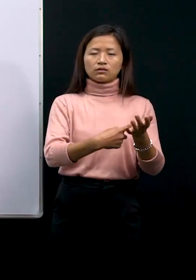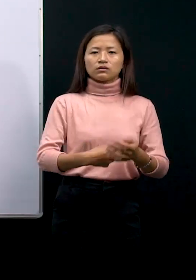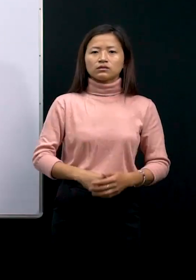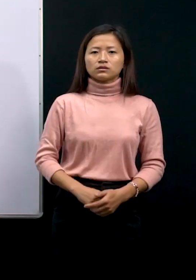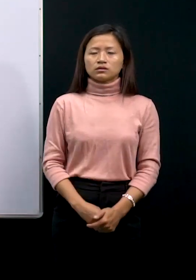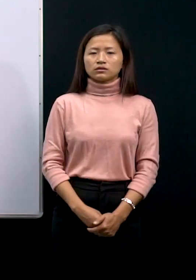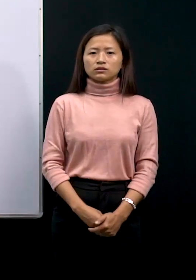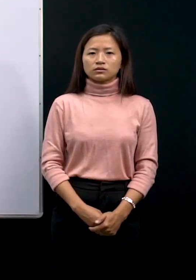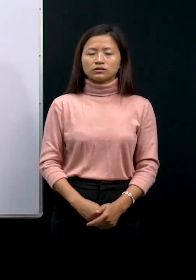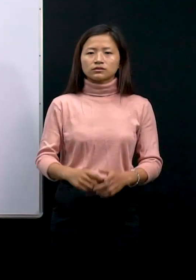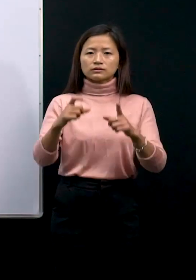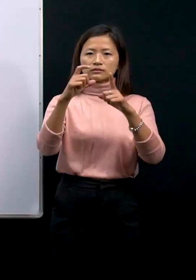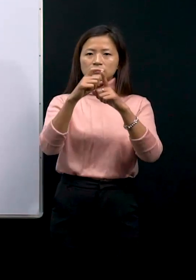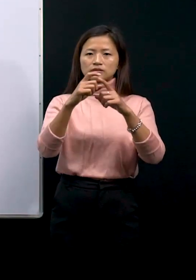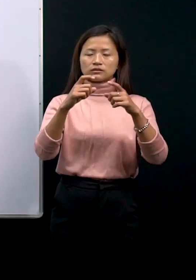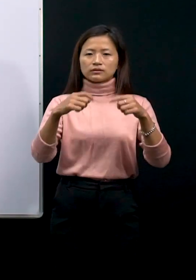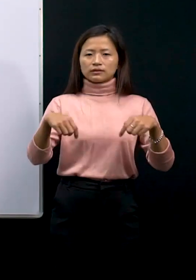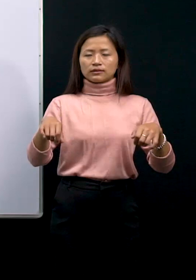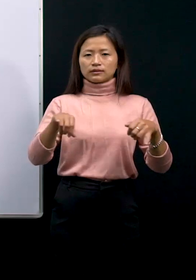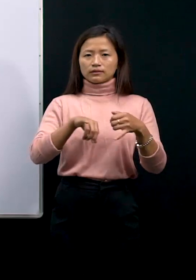Also equal. What about DR and DS?